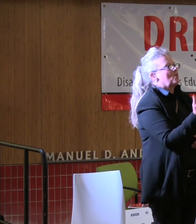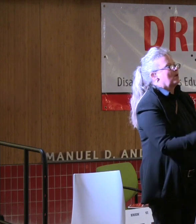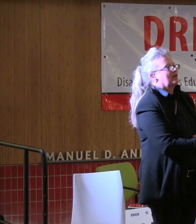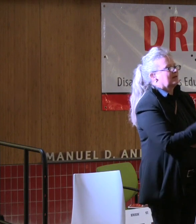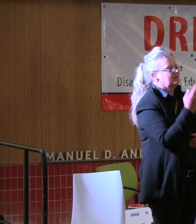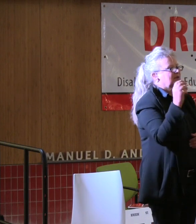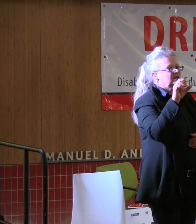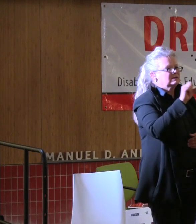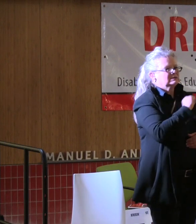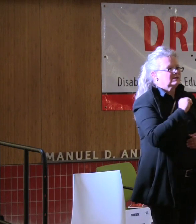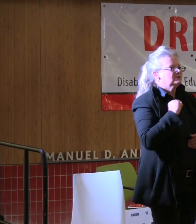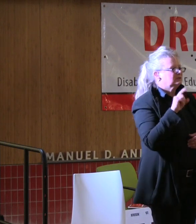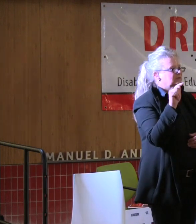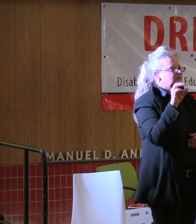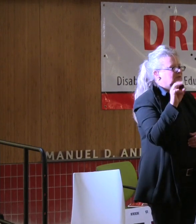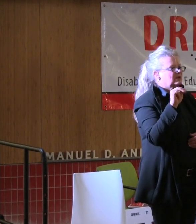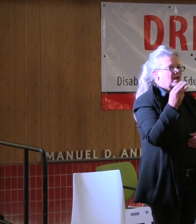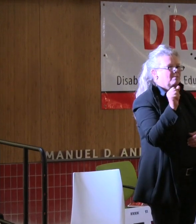Harkin.